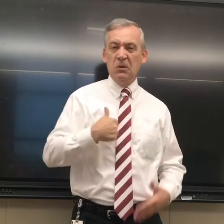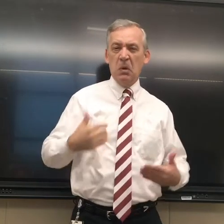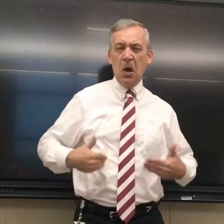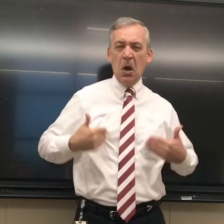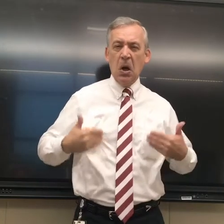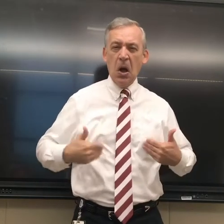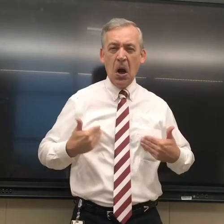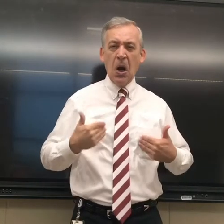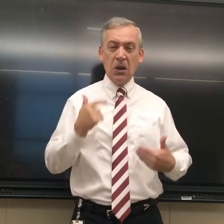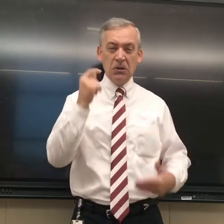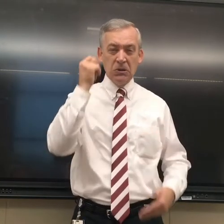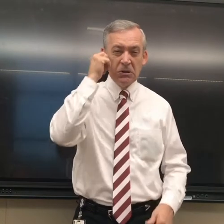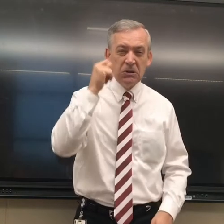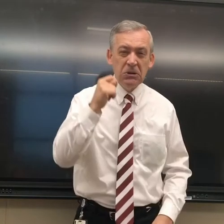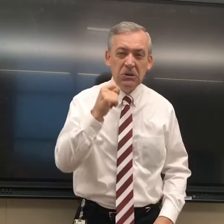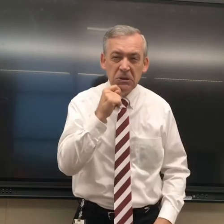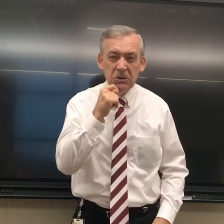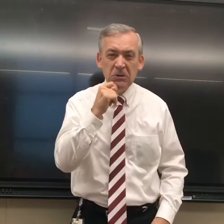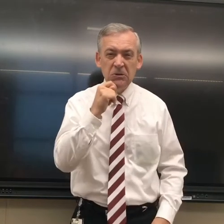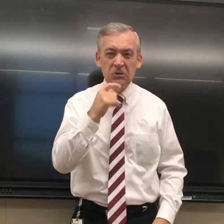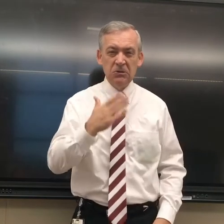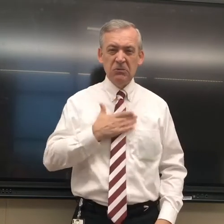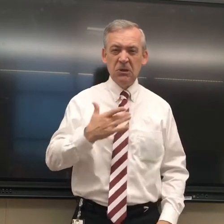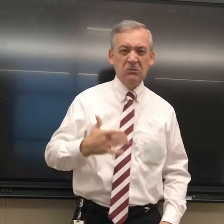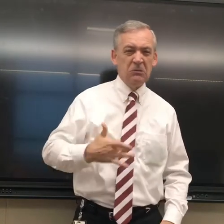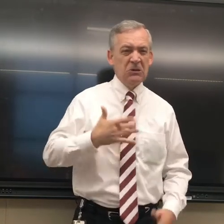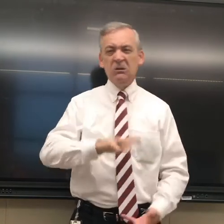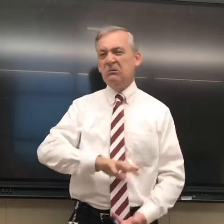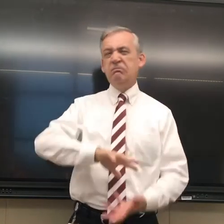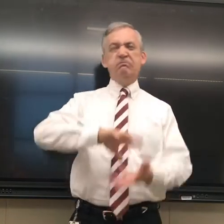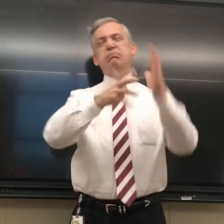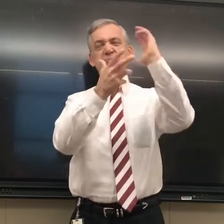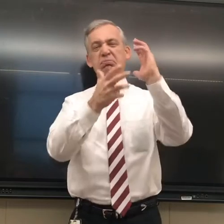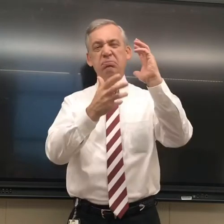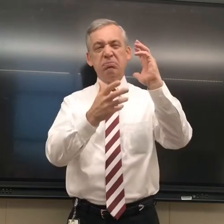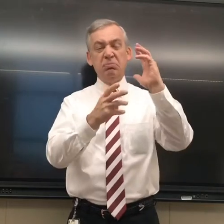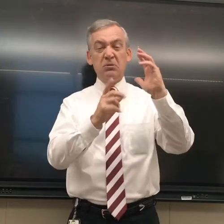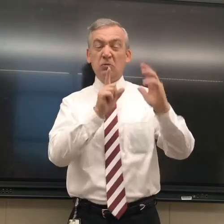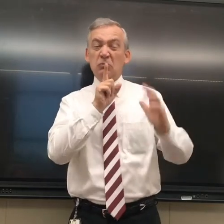elusive as smoke, yet as real as the potted geranium before me now.